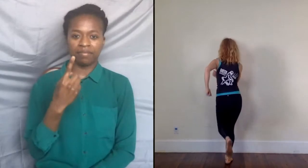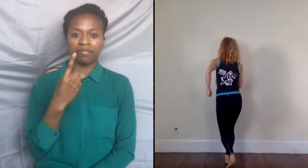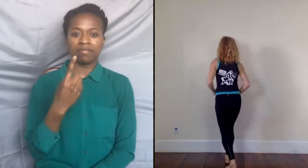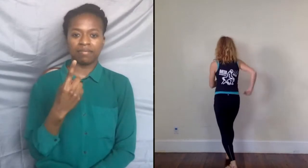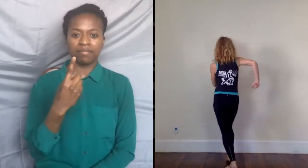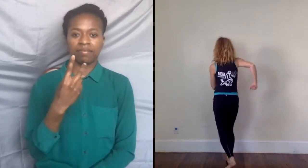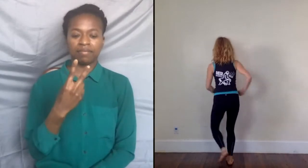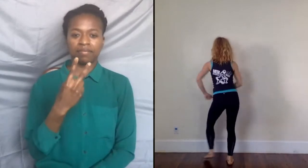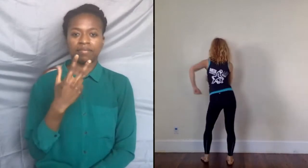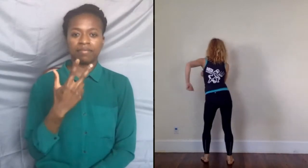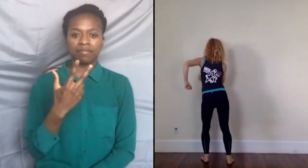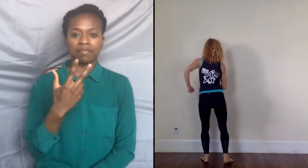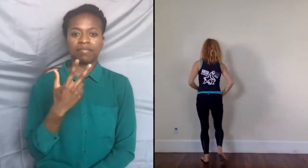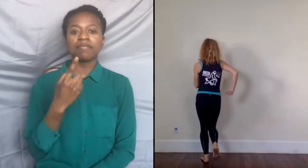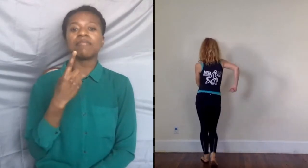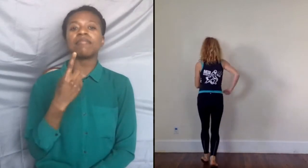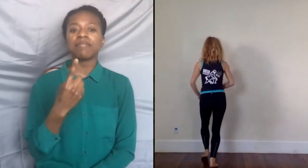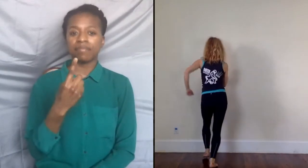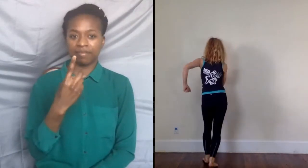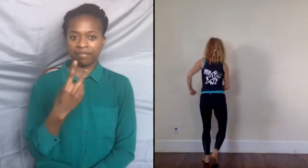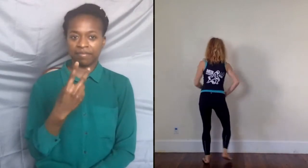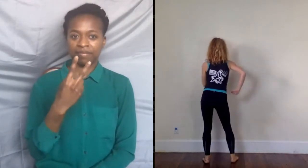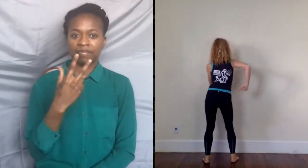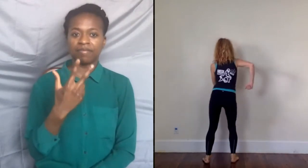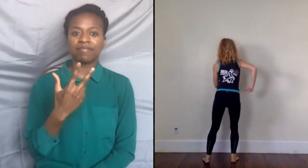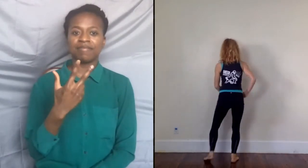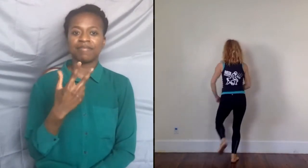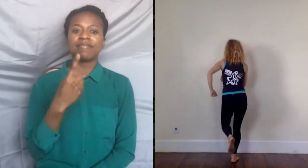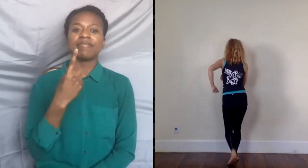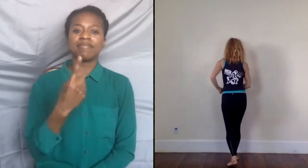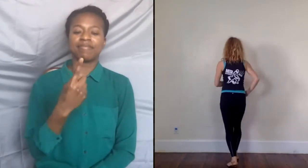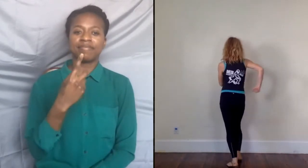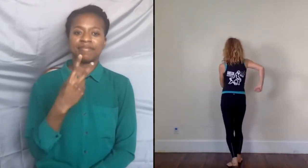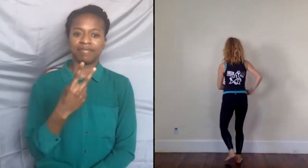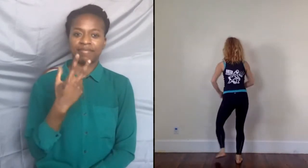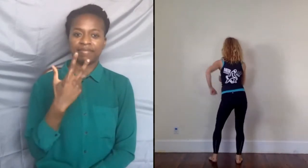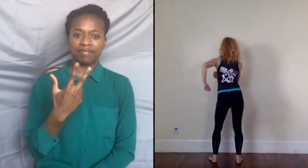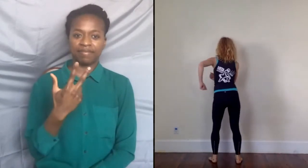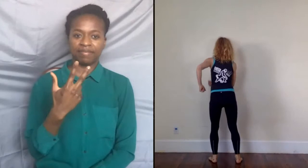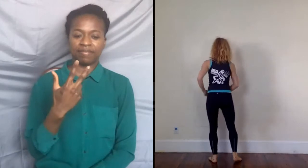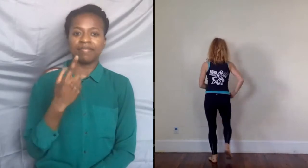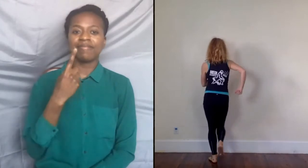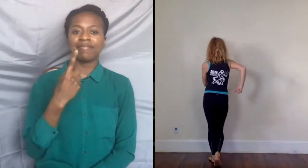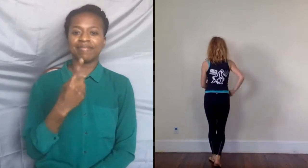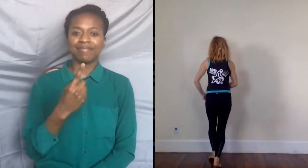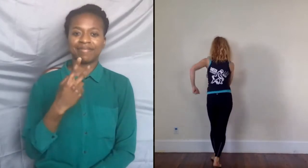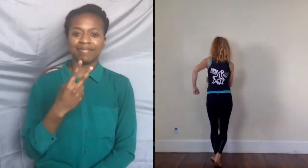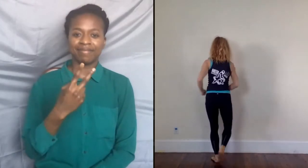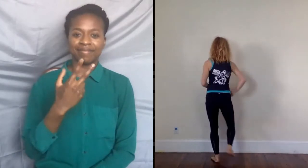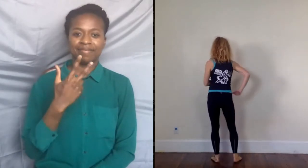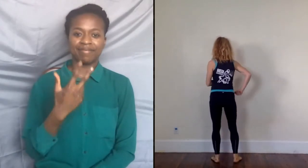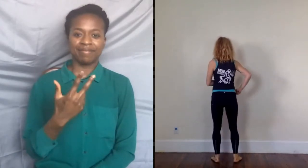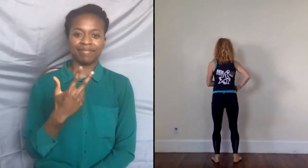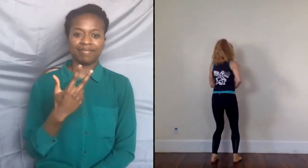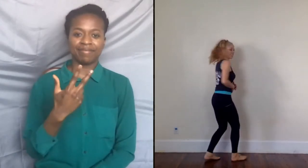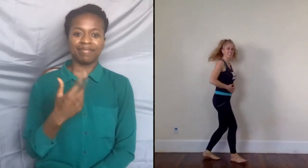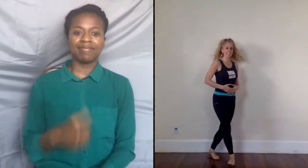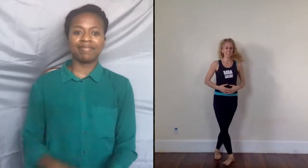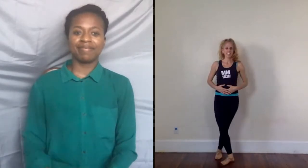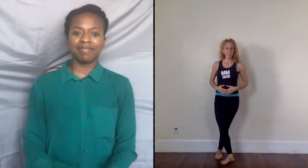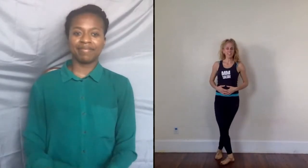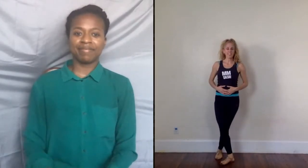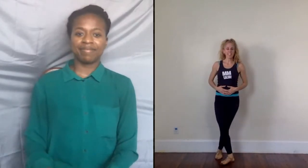And 1, 2, 3. 1, 2, 3. 1, 2, 3. And 1, 2, 3.